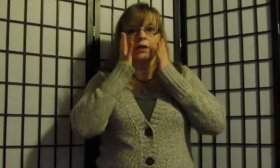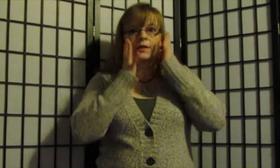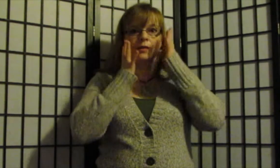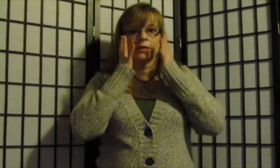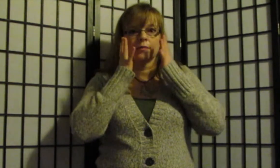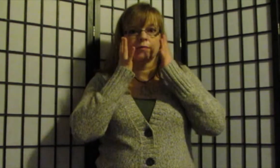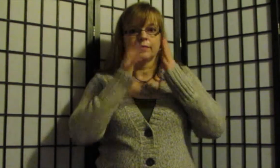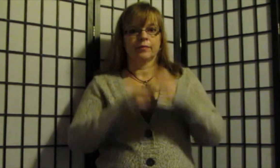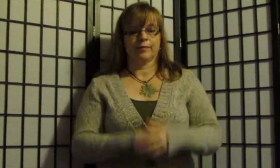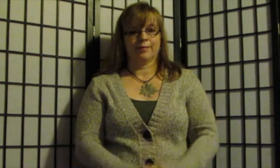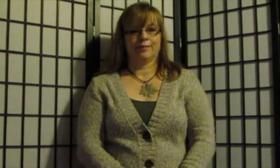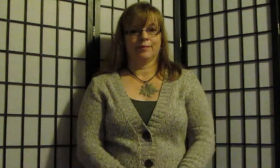Embarrassed.